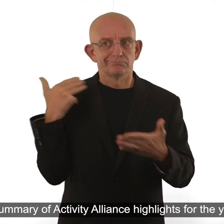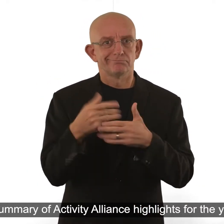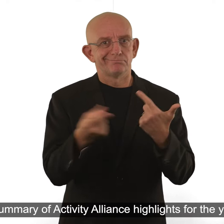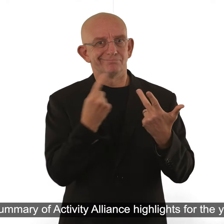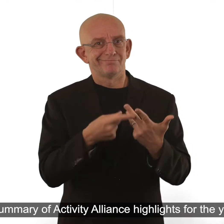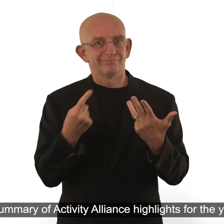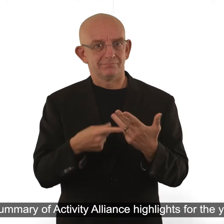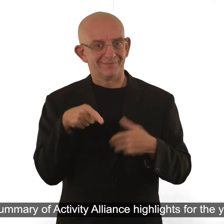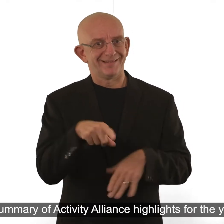2021-2022.